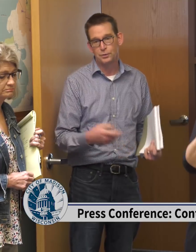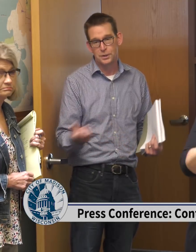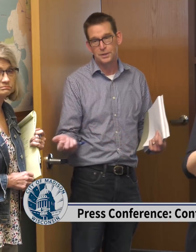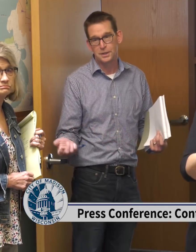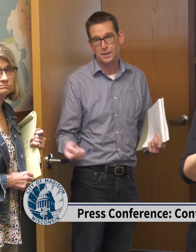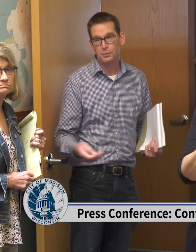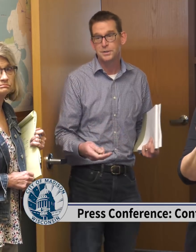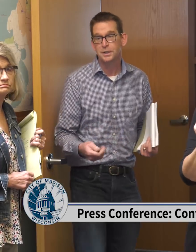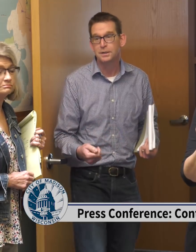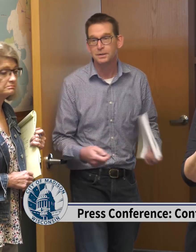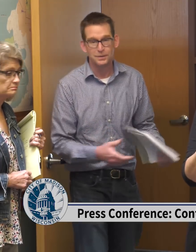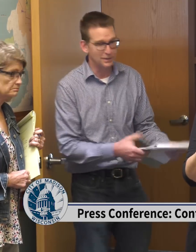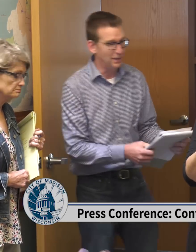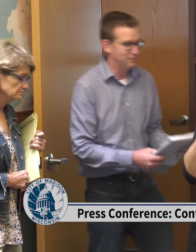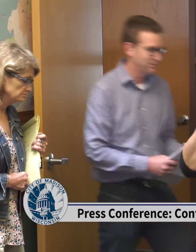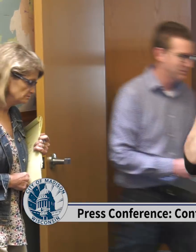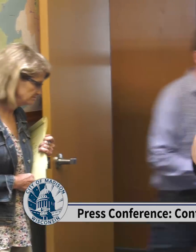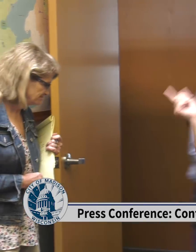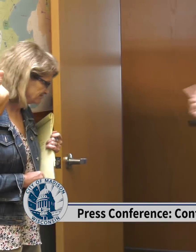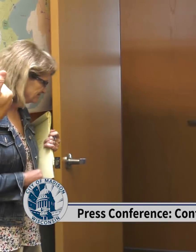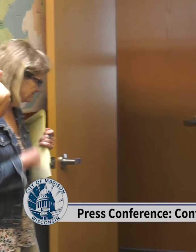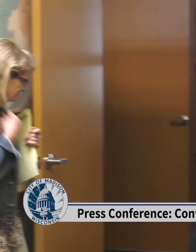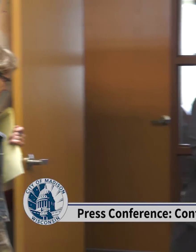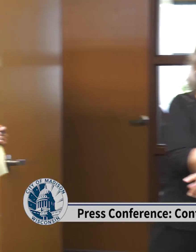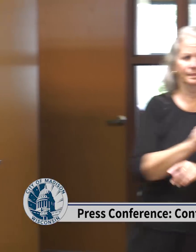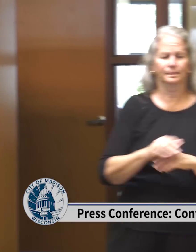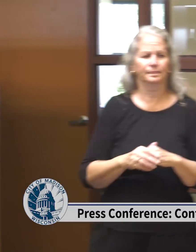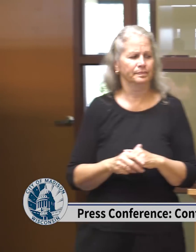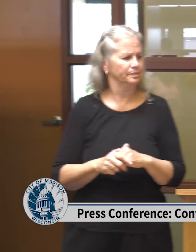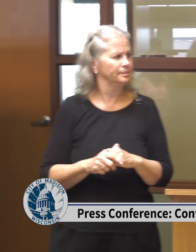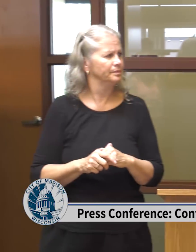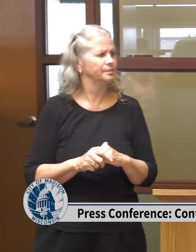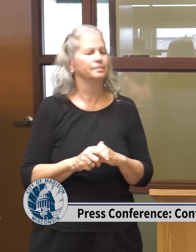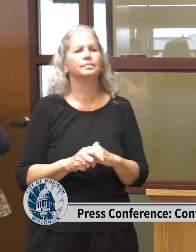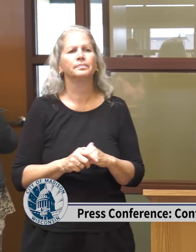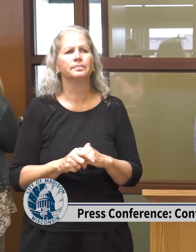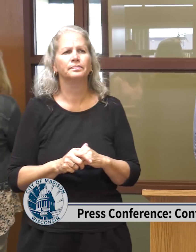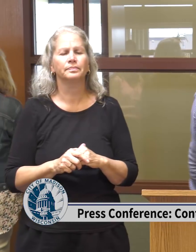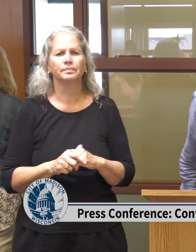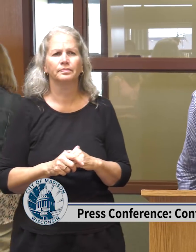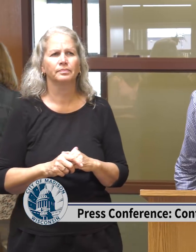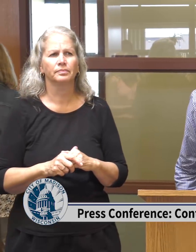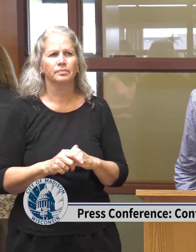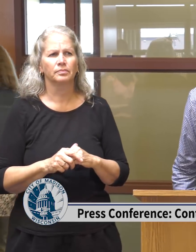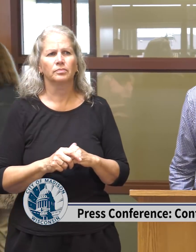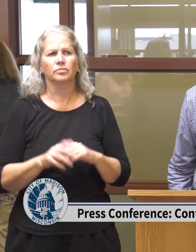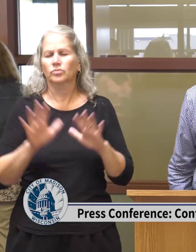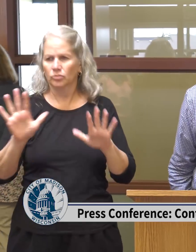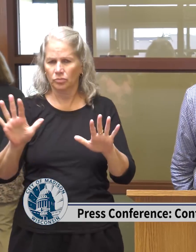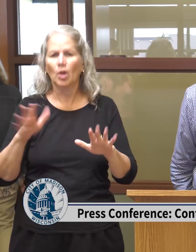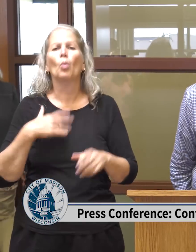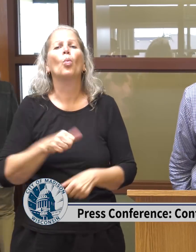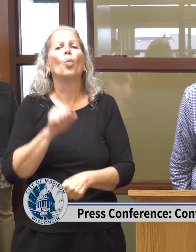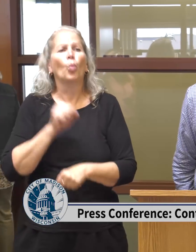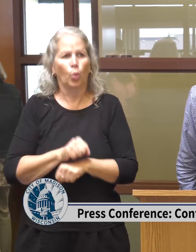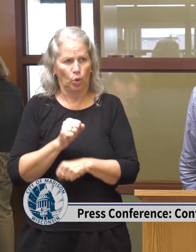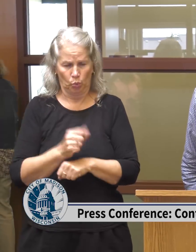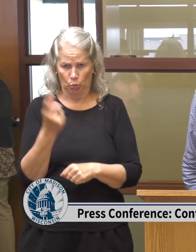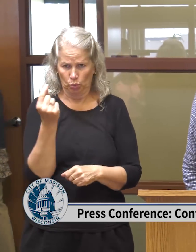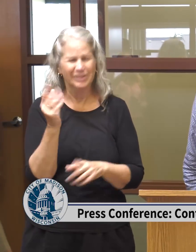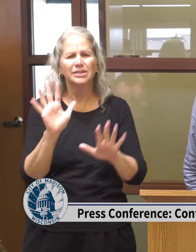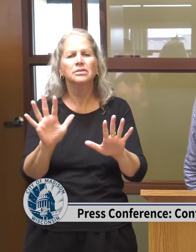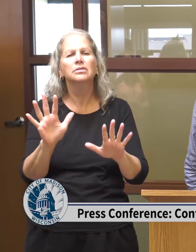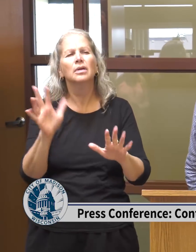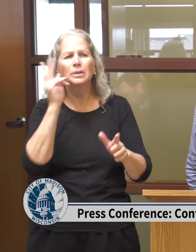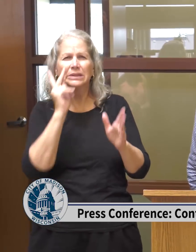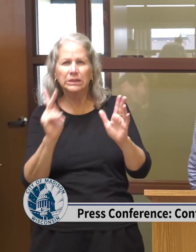attributed to it tonight. What's that? Can you say that with this microphone? Yeah. So we are working on contingency plans in case